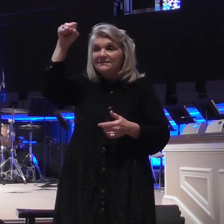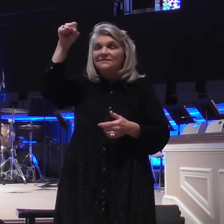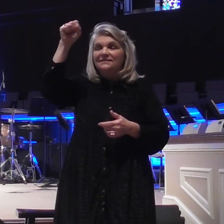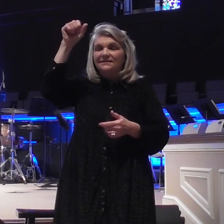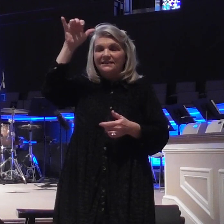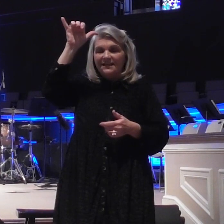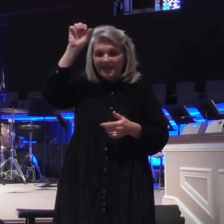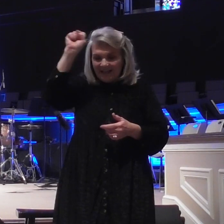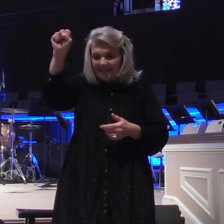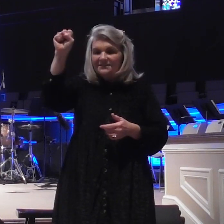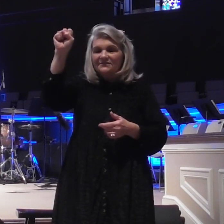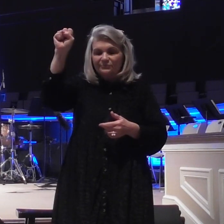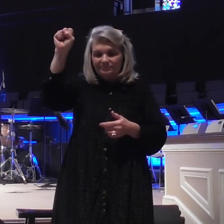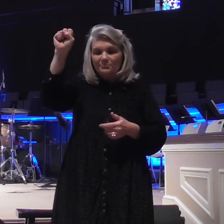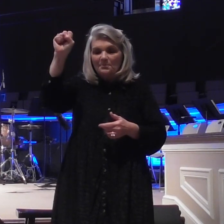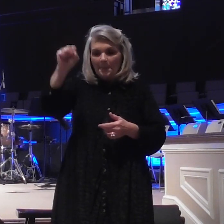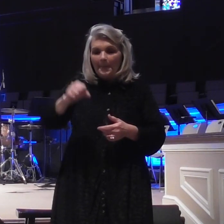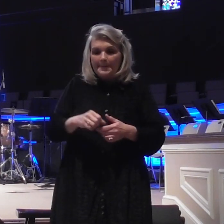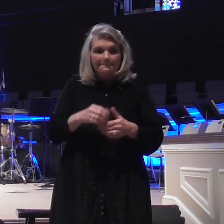me?